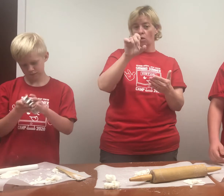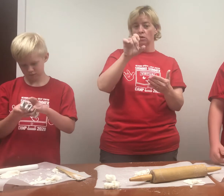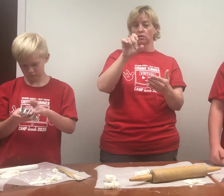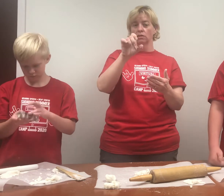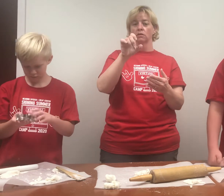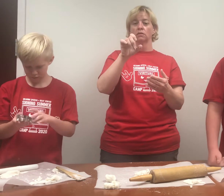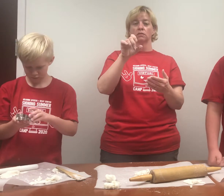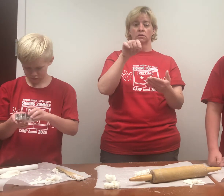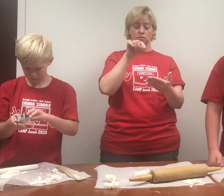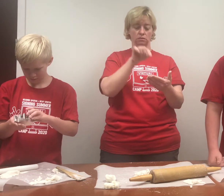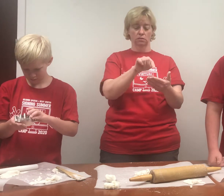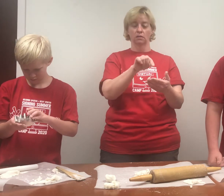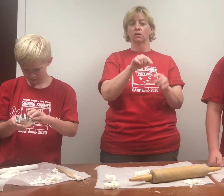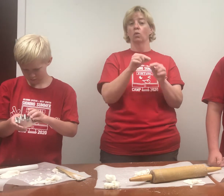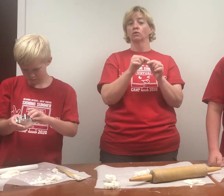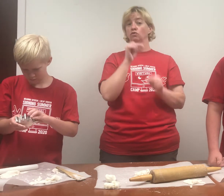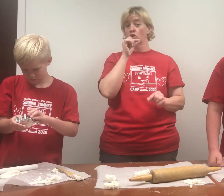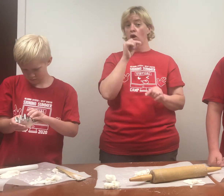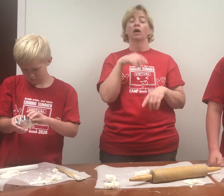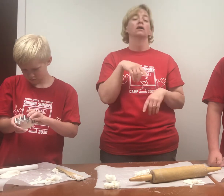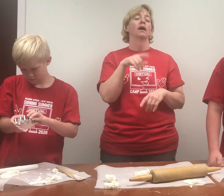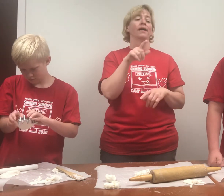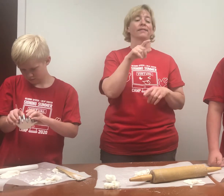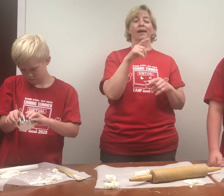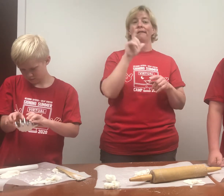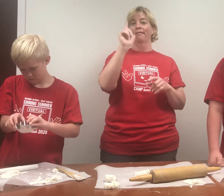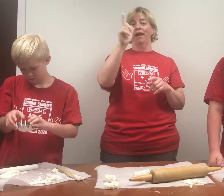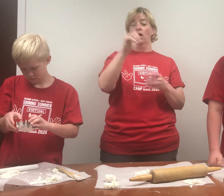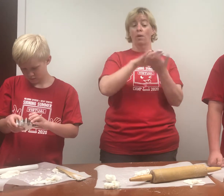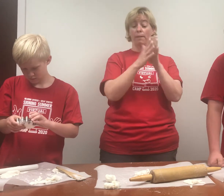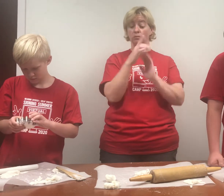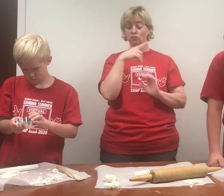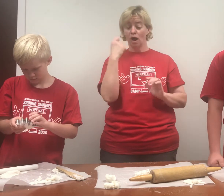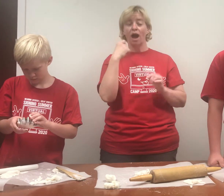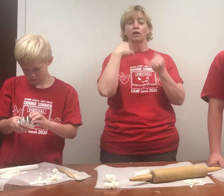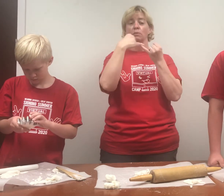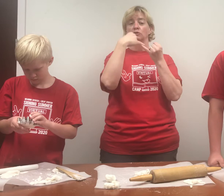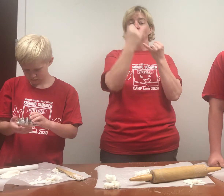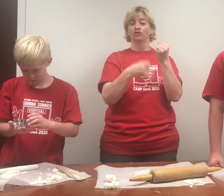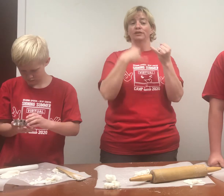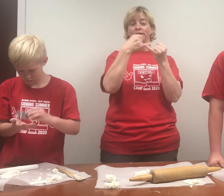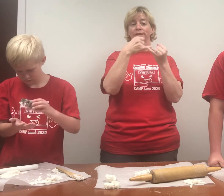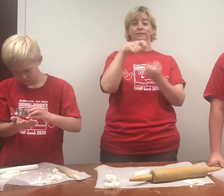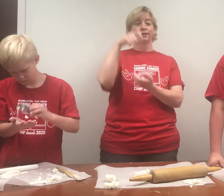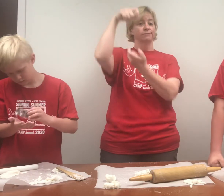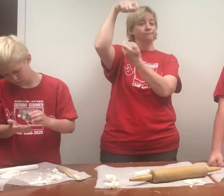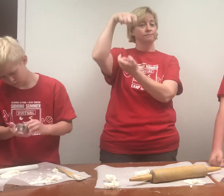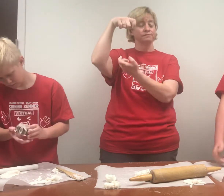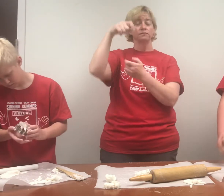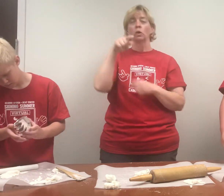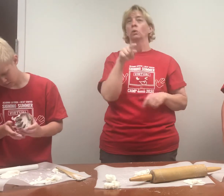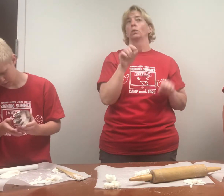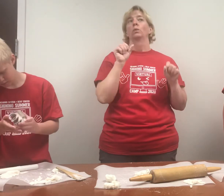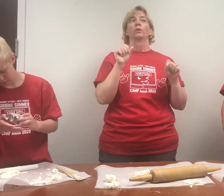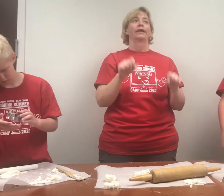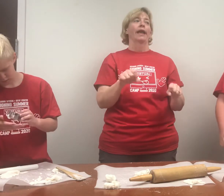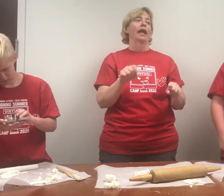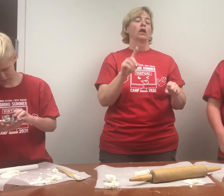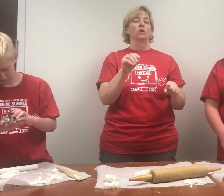poke holes. You could make ornaments with them. Poke holes with a straw, and then when it dries, you can go